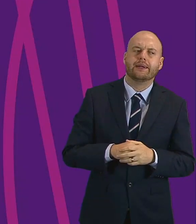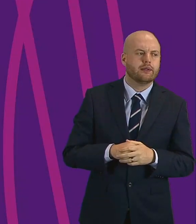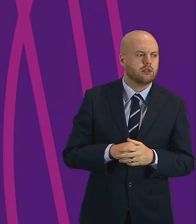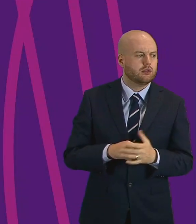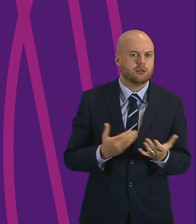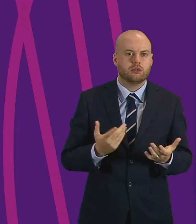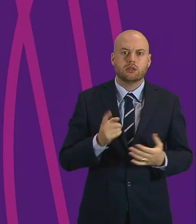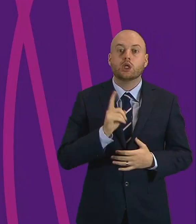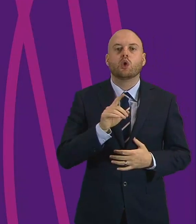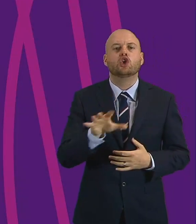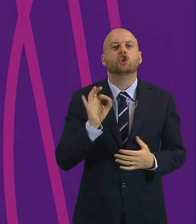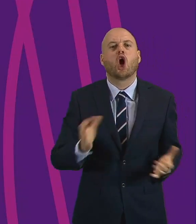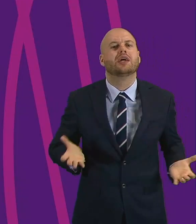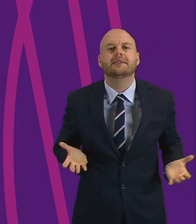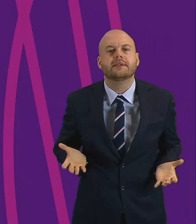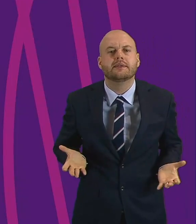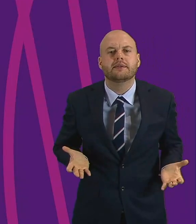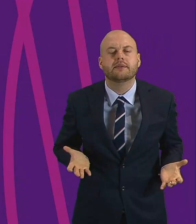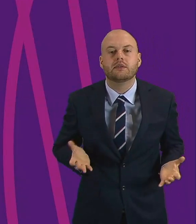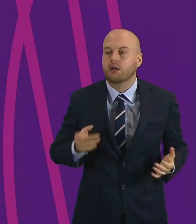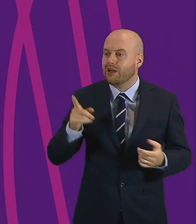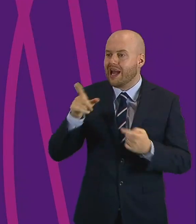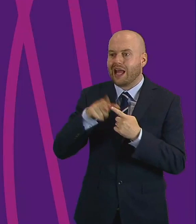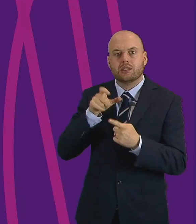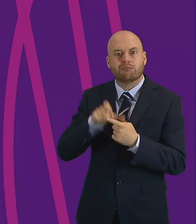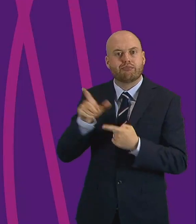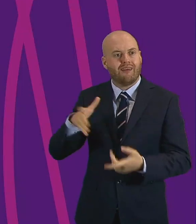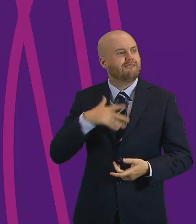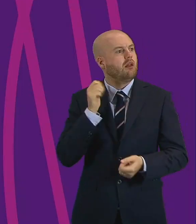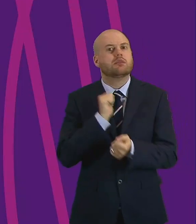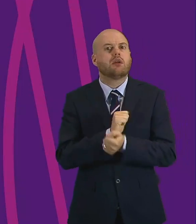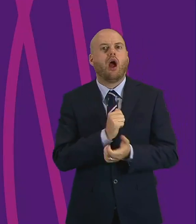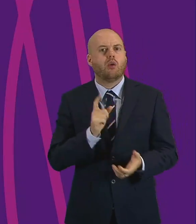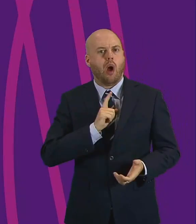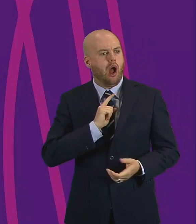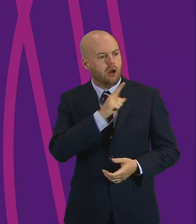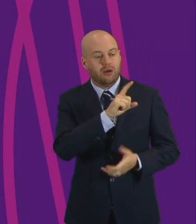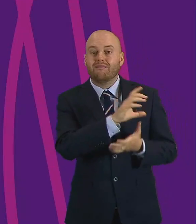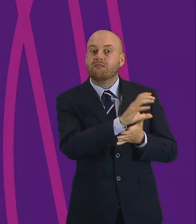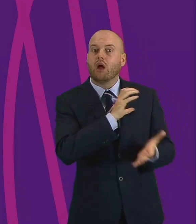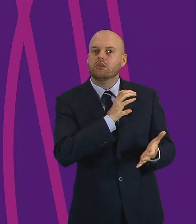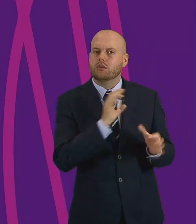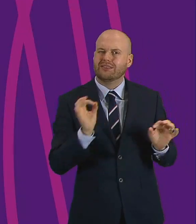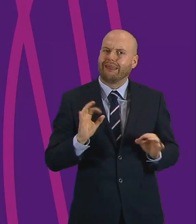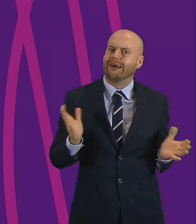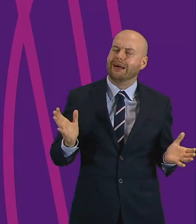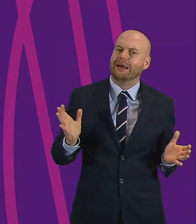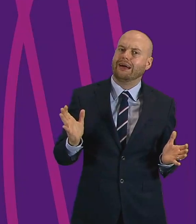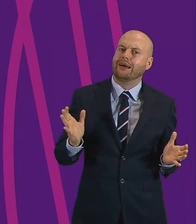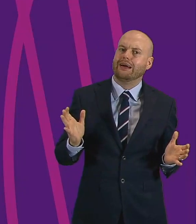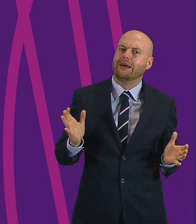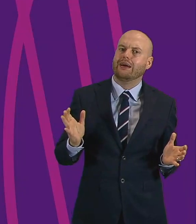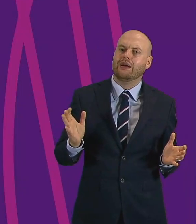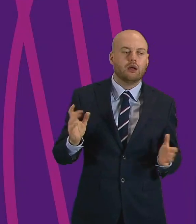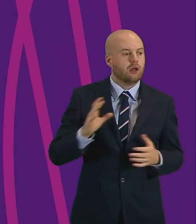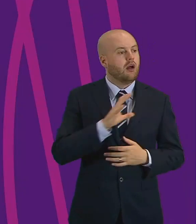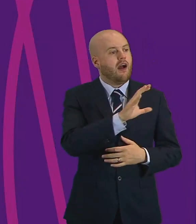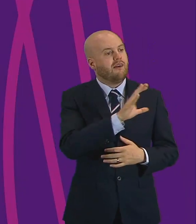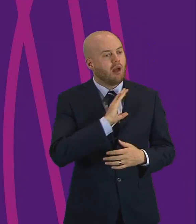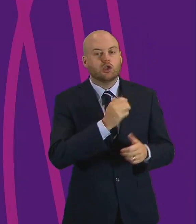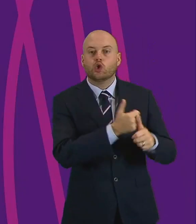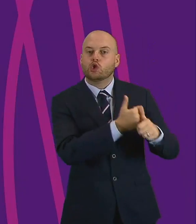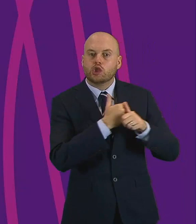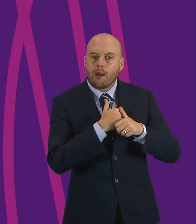are no funding commitments to let them impose more radical proposals that would meet people's needs, that would